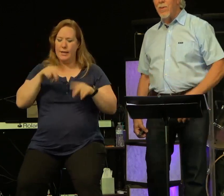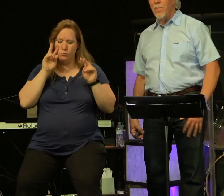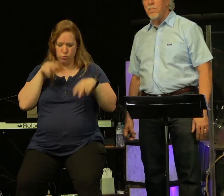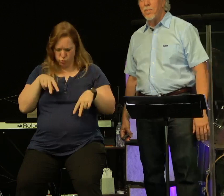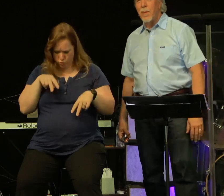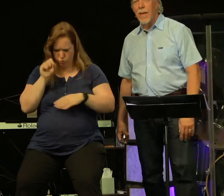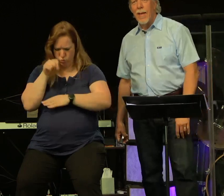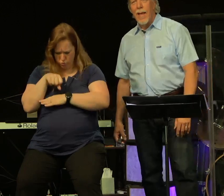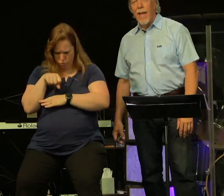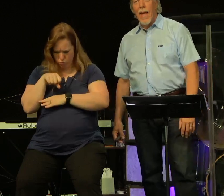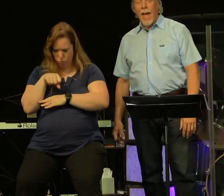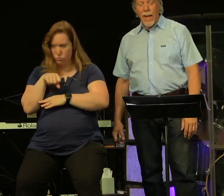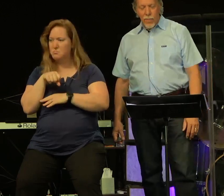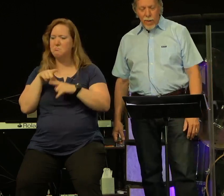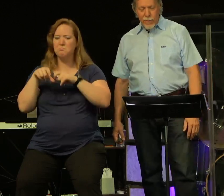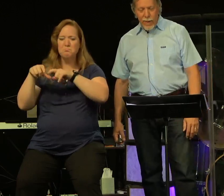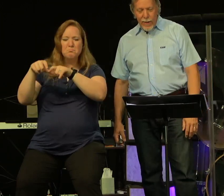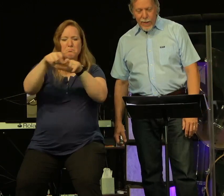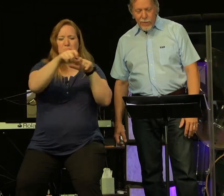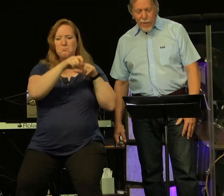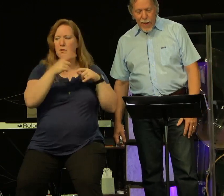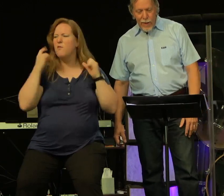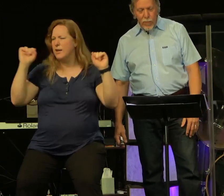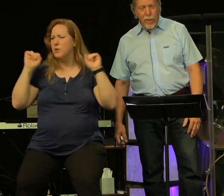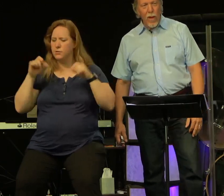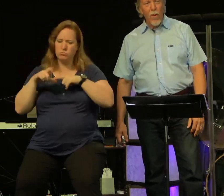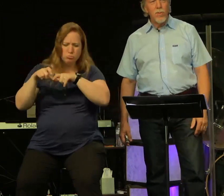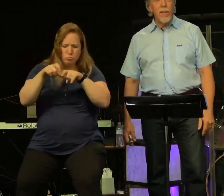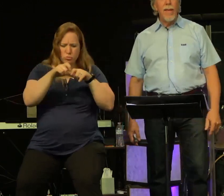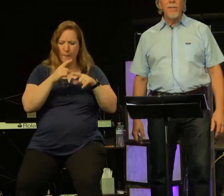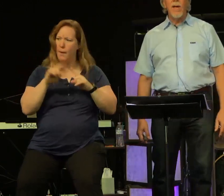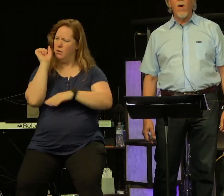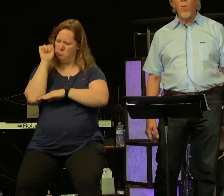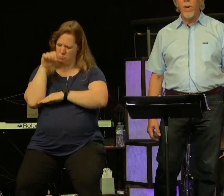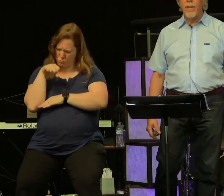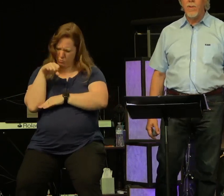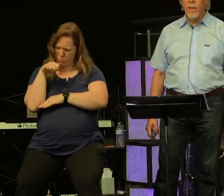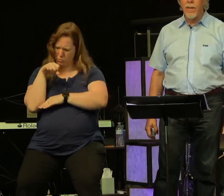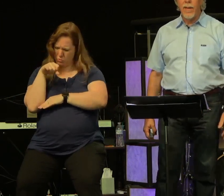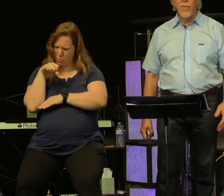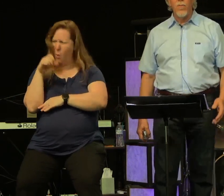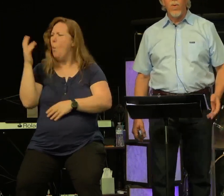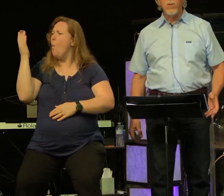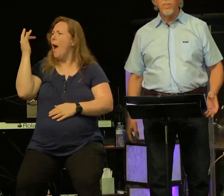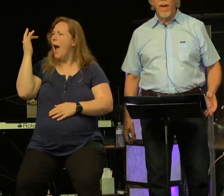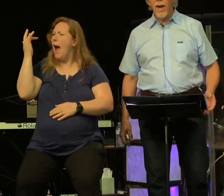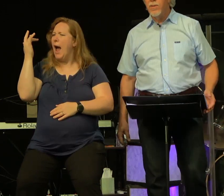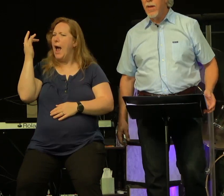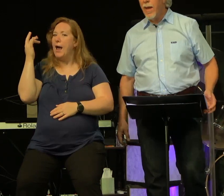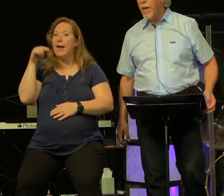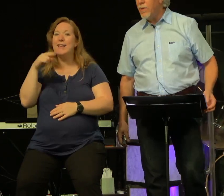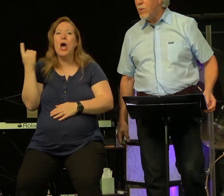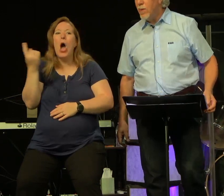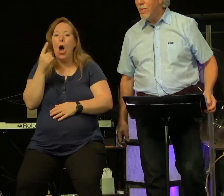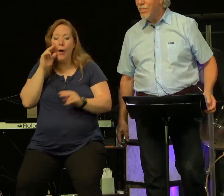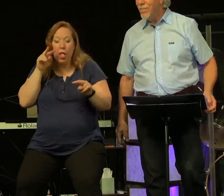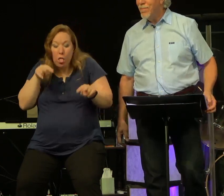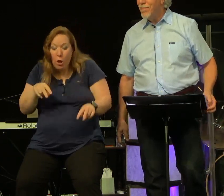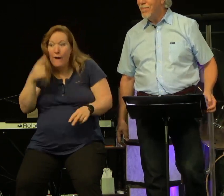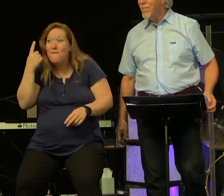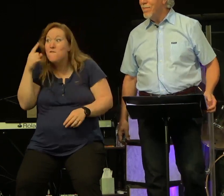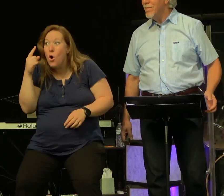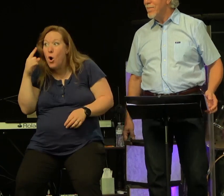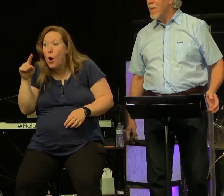jogs. And the reason he does that is because he's always looking for spare change.